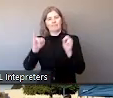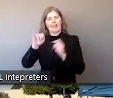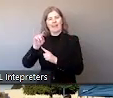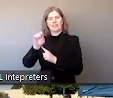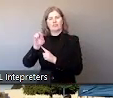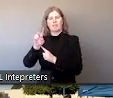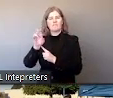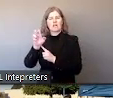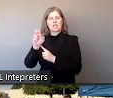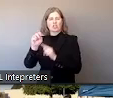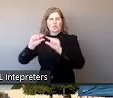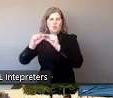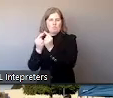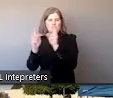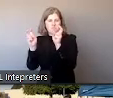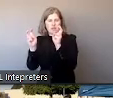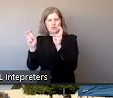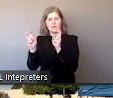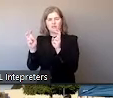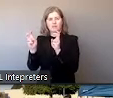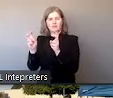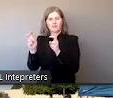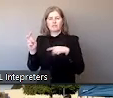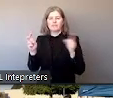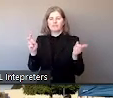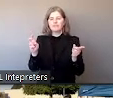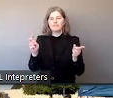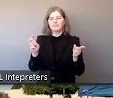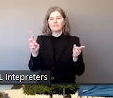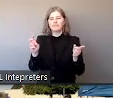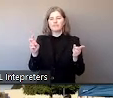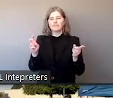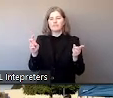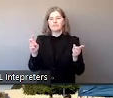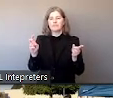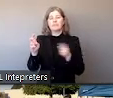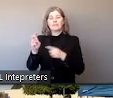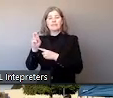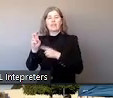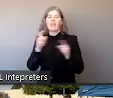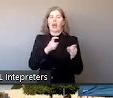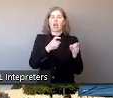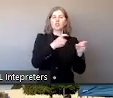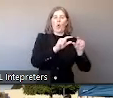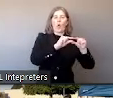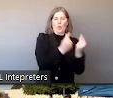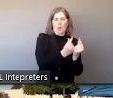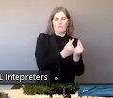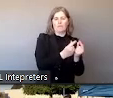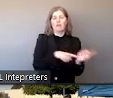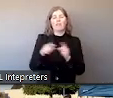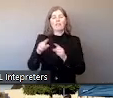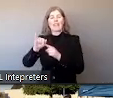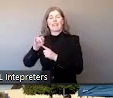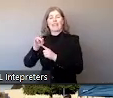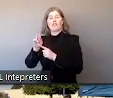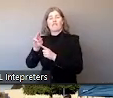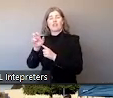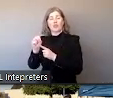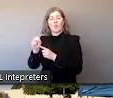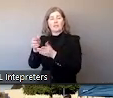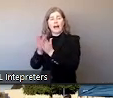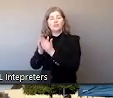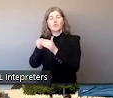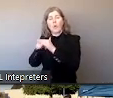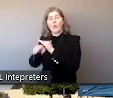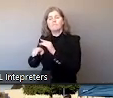the upbeat message was the control group. The intervention group was asked to go online and enter in 3